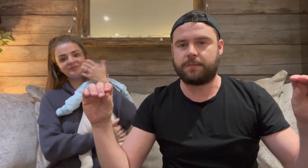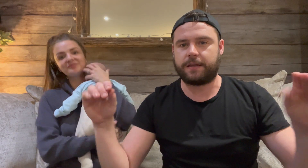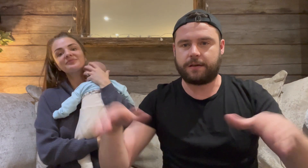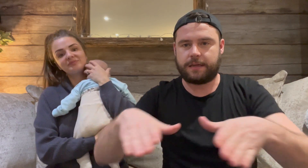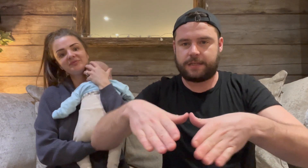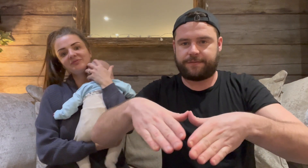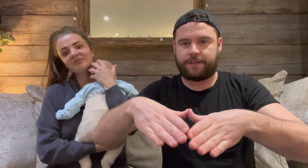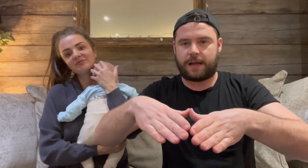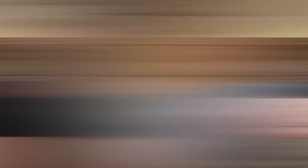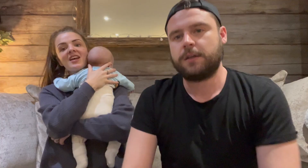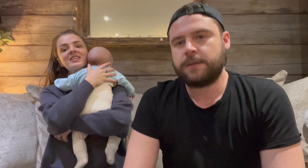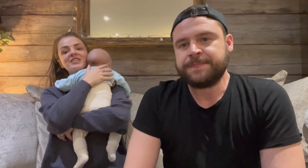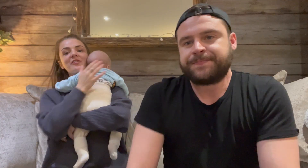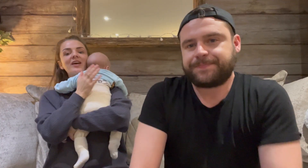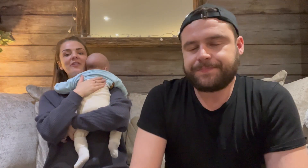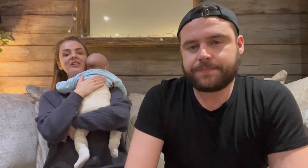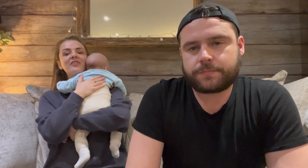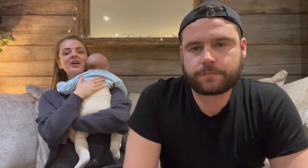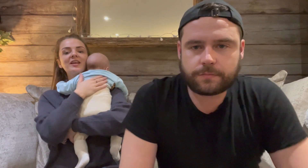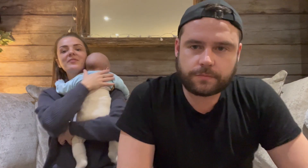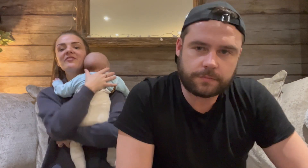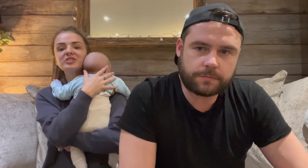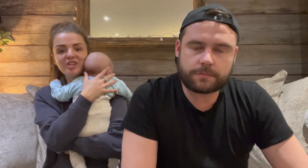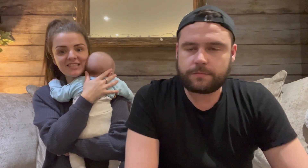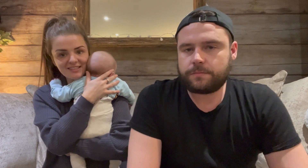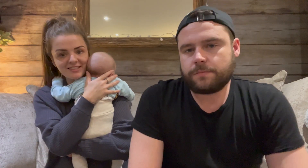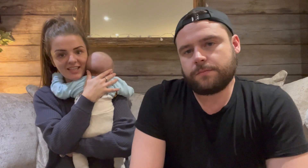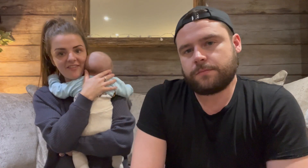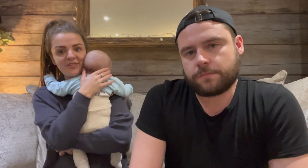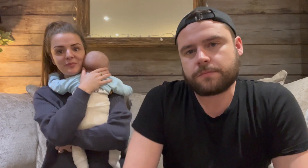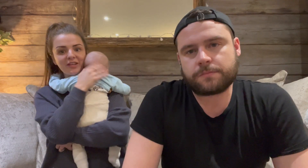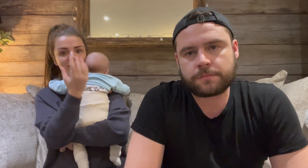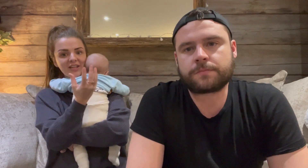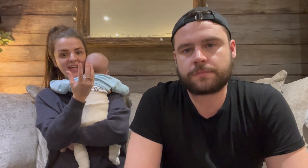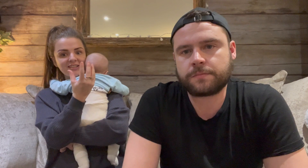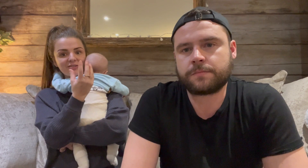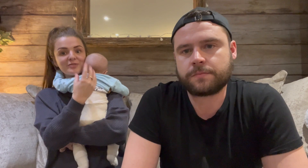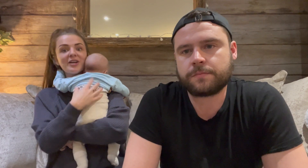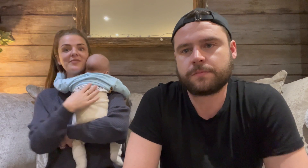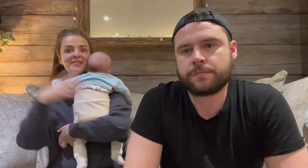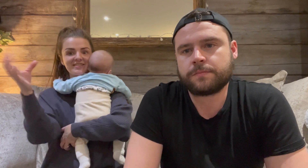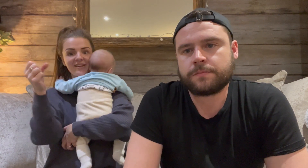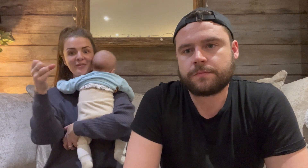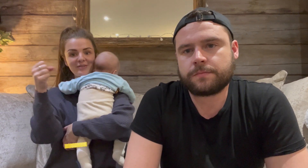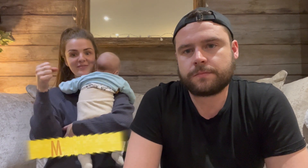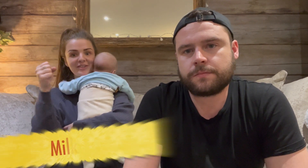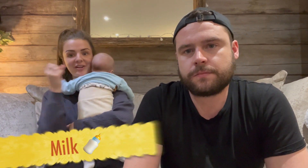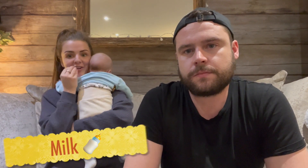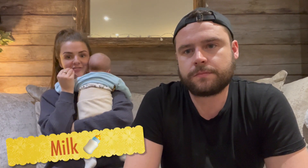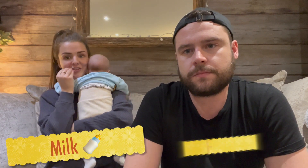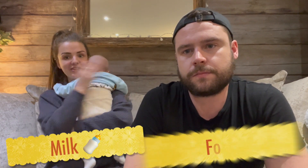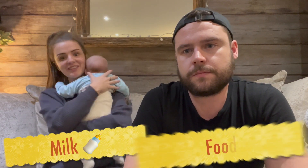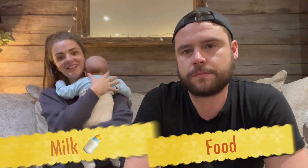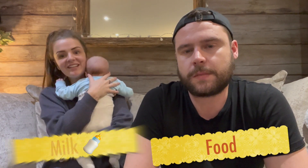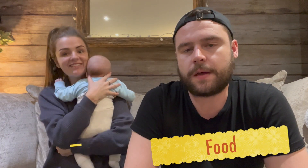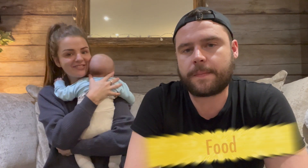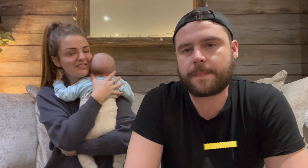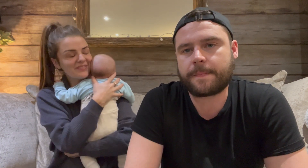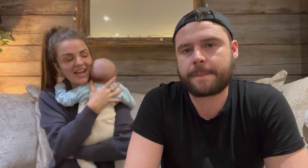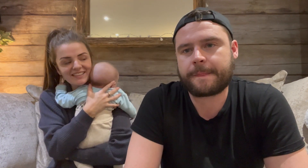That it's flat. So it will avoid him being frustrated because he can't verbally communicate it to us, but he'll be able to say mummy, milk or food, which we're a bit excited